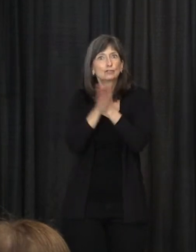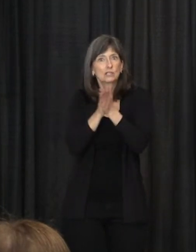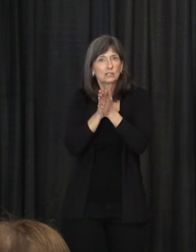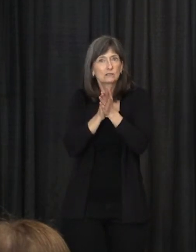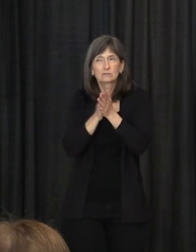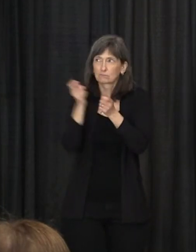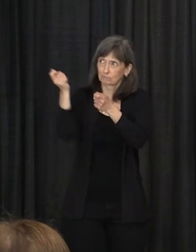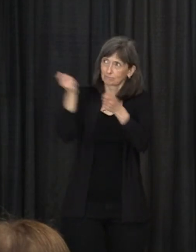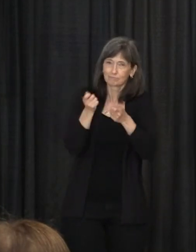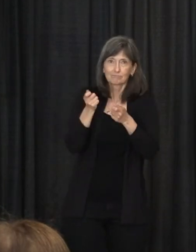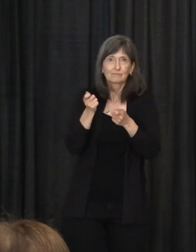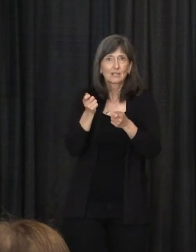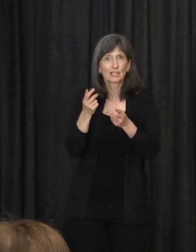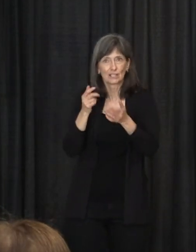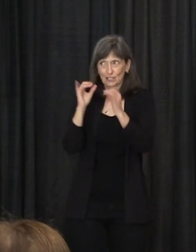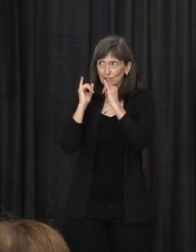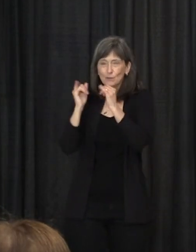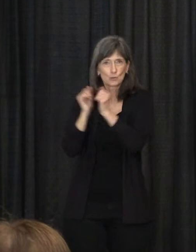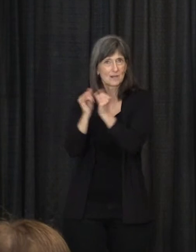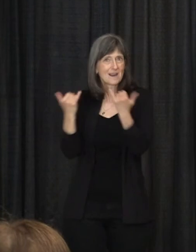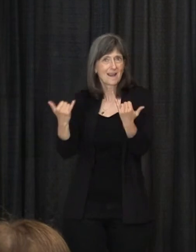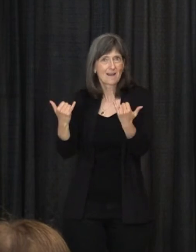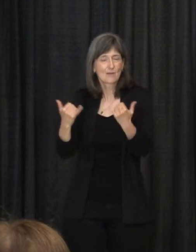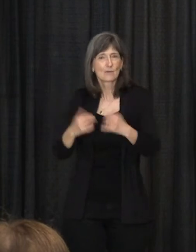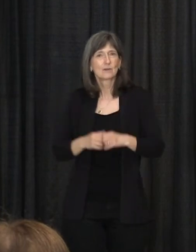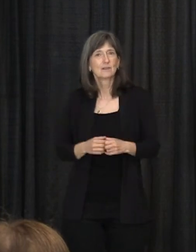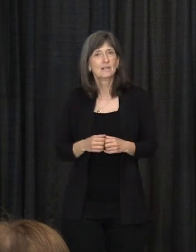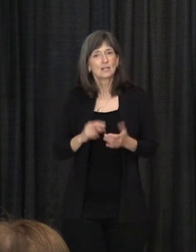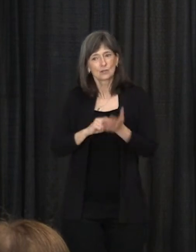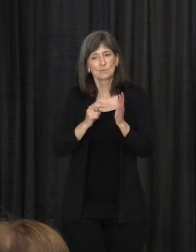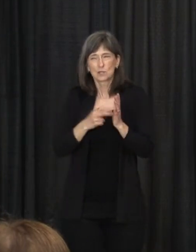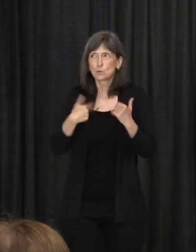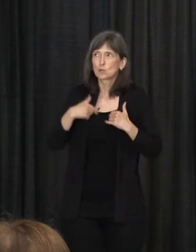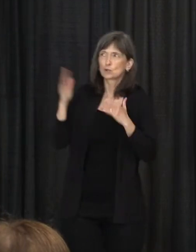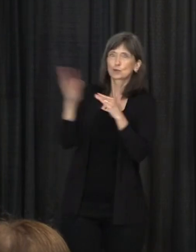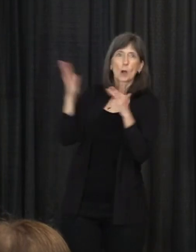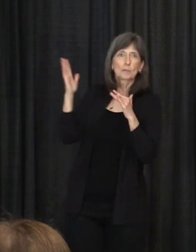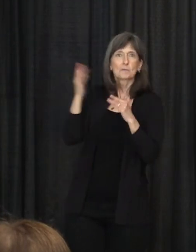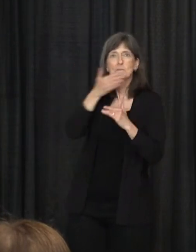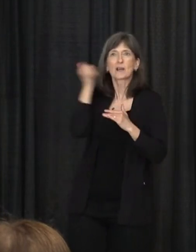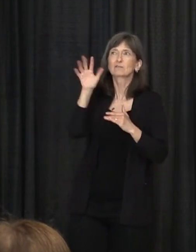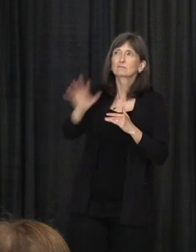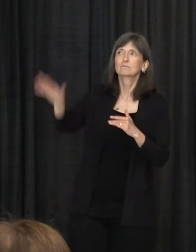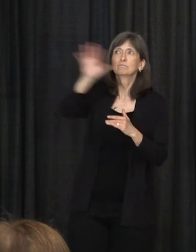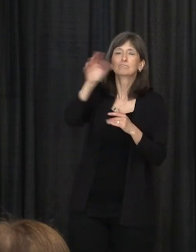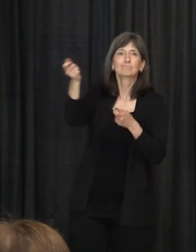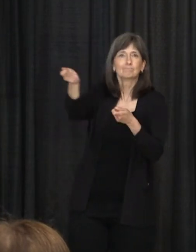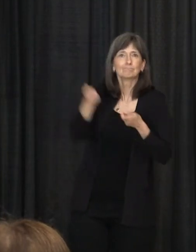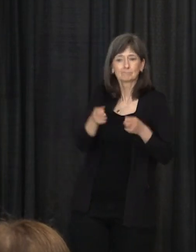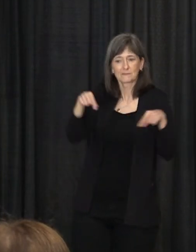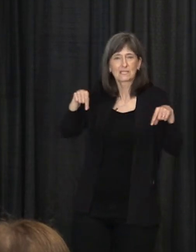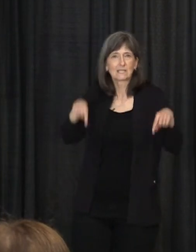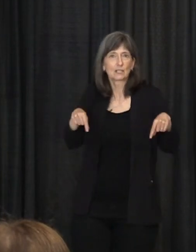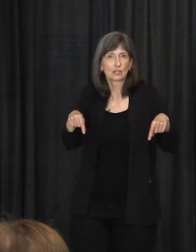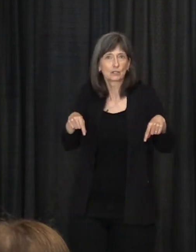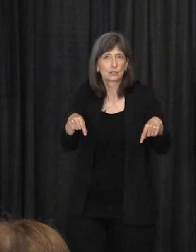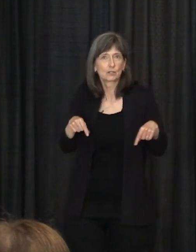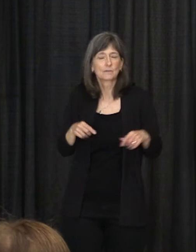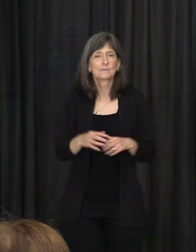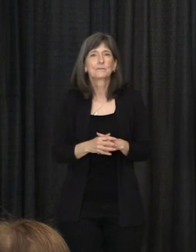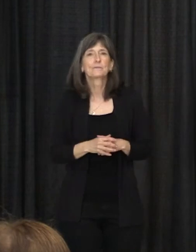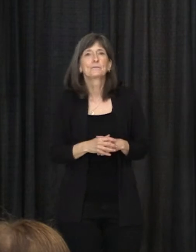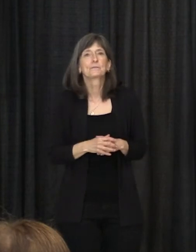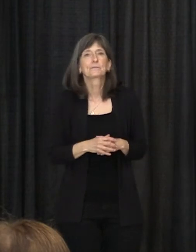an exercise that we shall succeed at by attracting the best. We will do so, and we will encourage